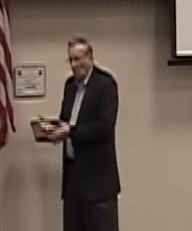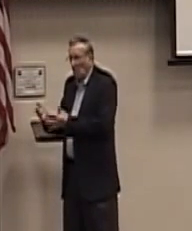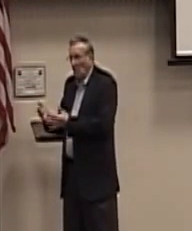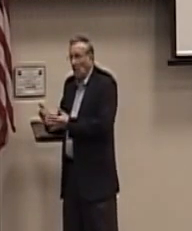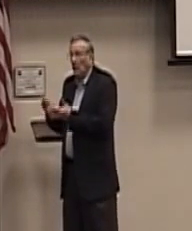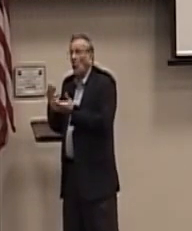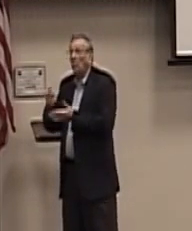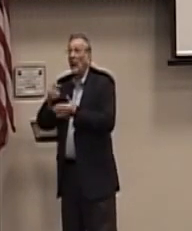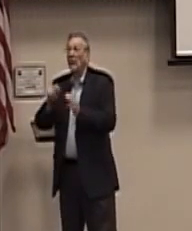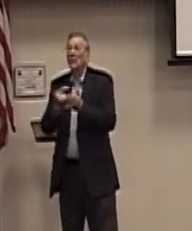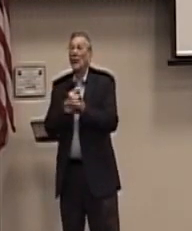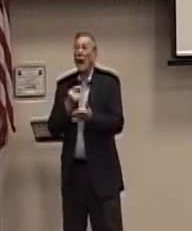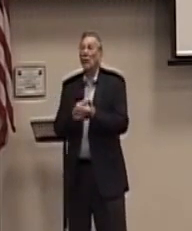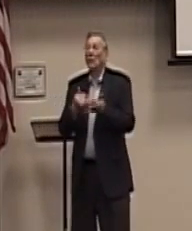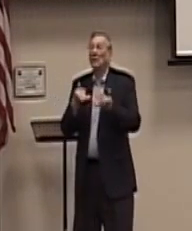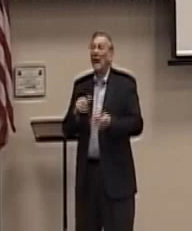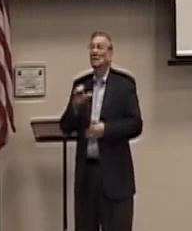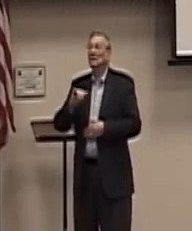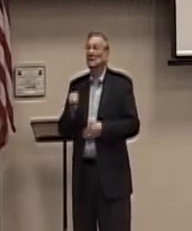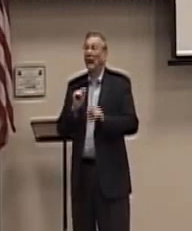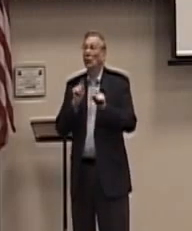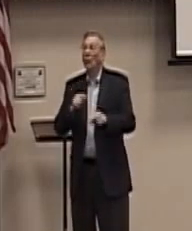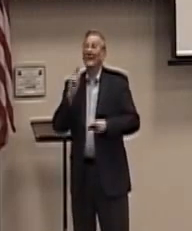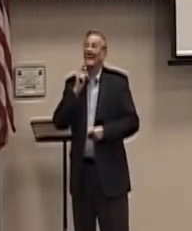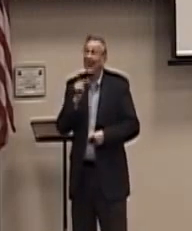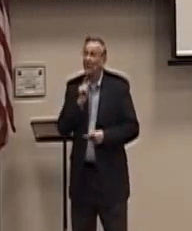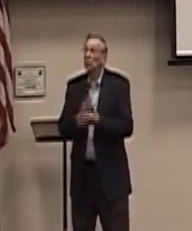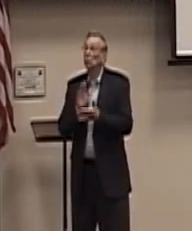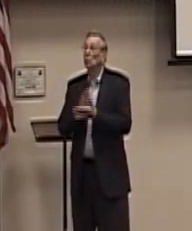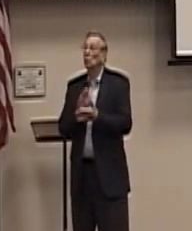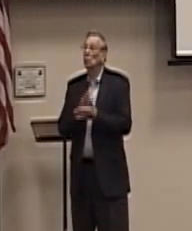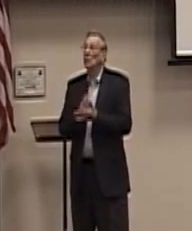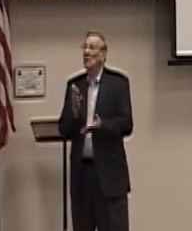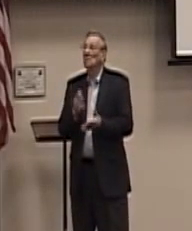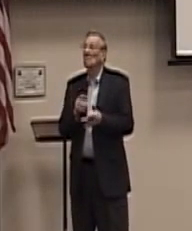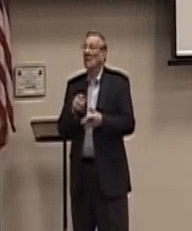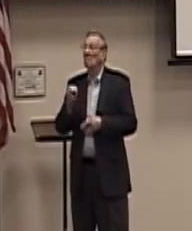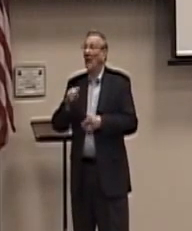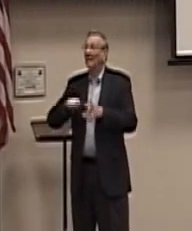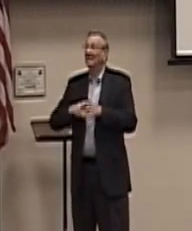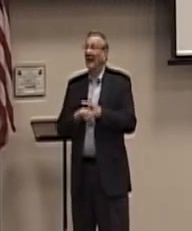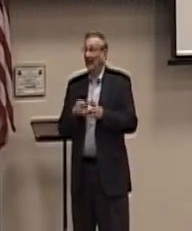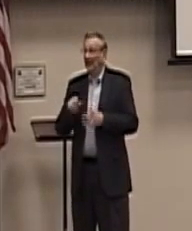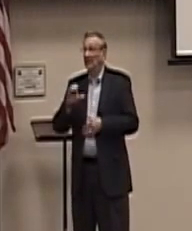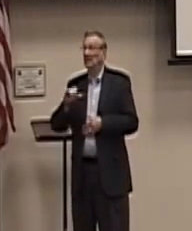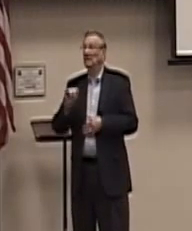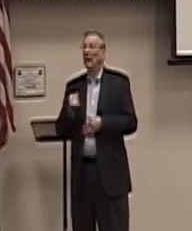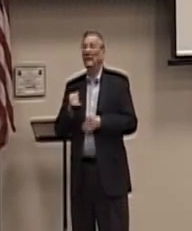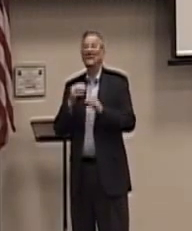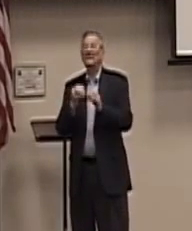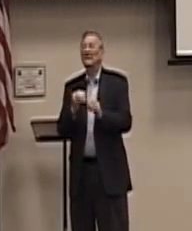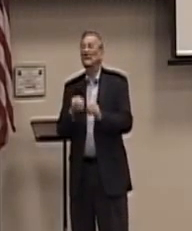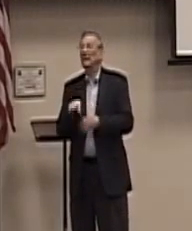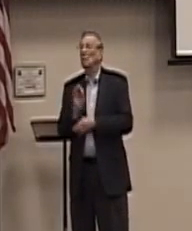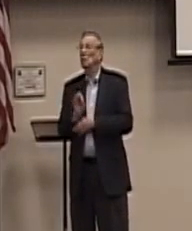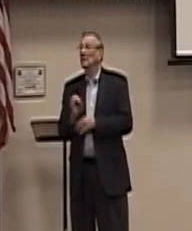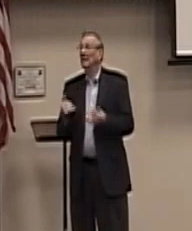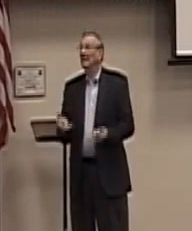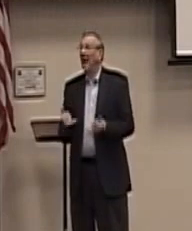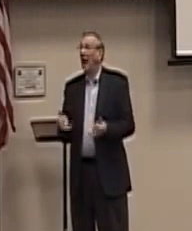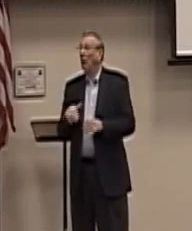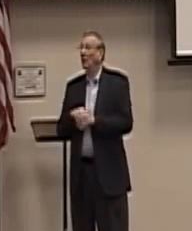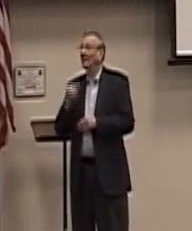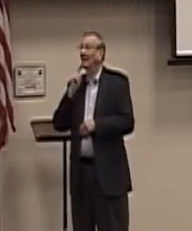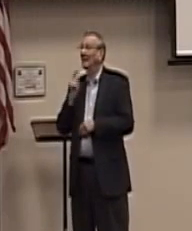obeyed the gospel, and CJ has been attending the deaf school that Mike started, and CJ is teaching and preaching now there in the